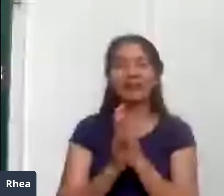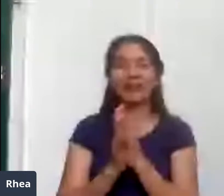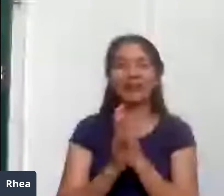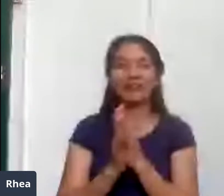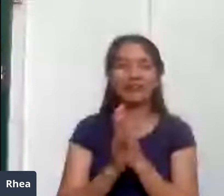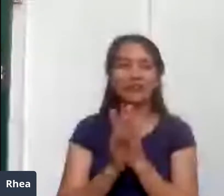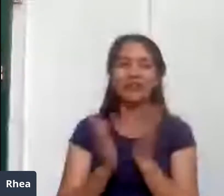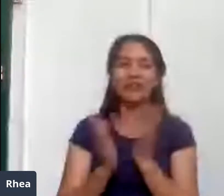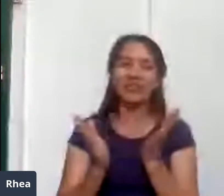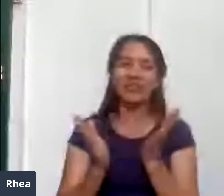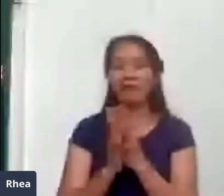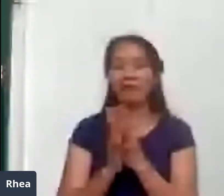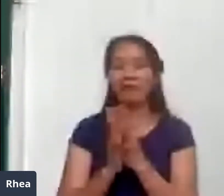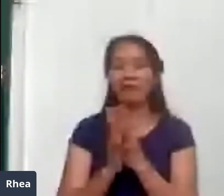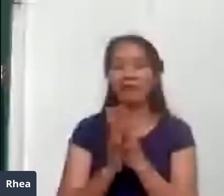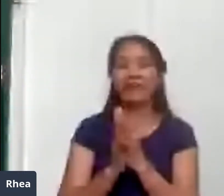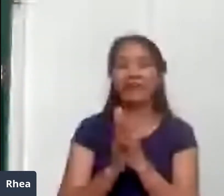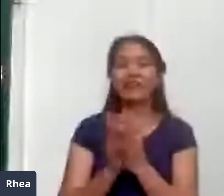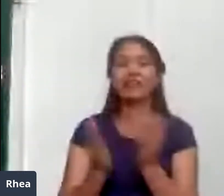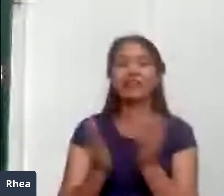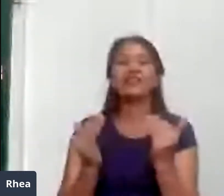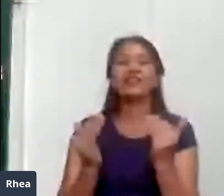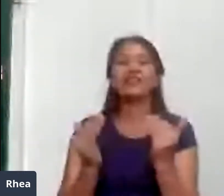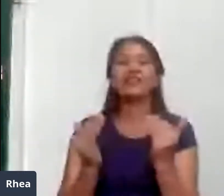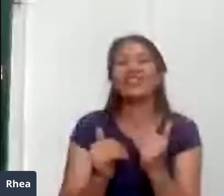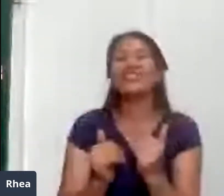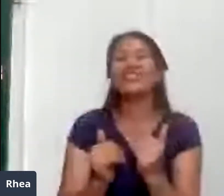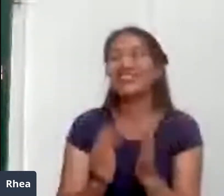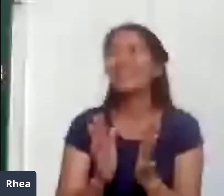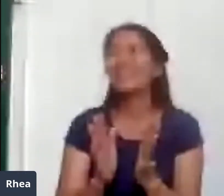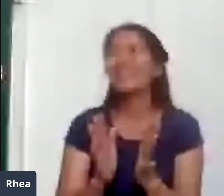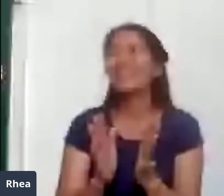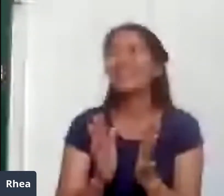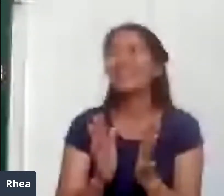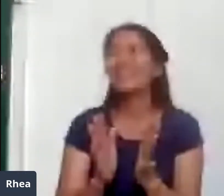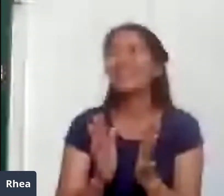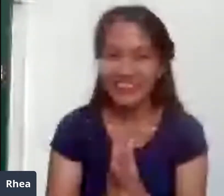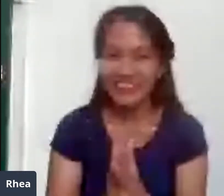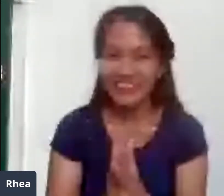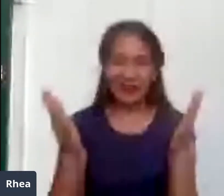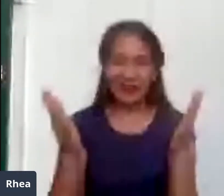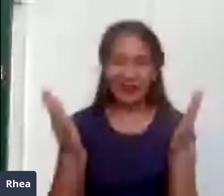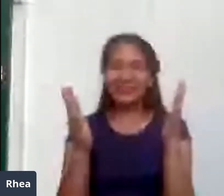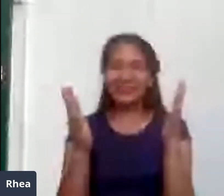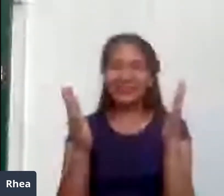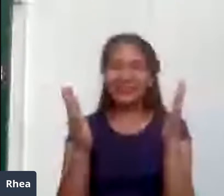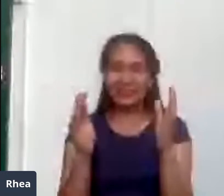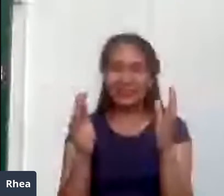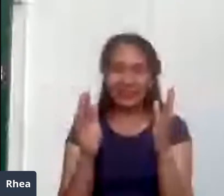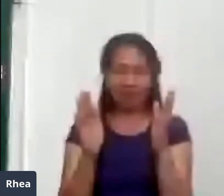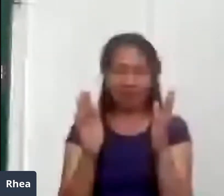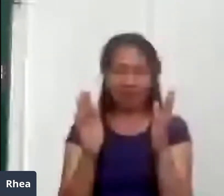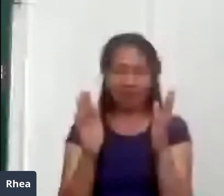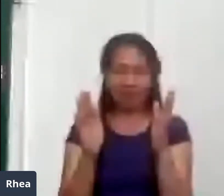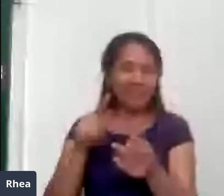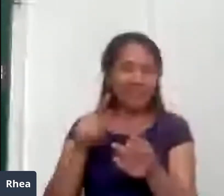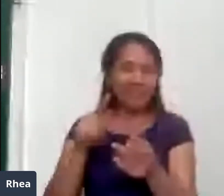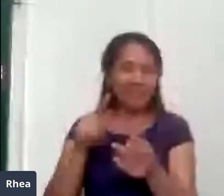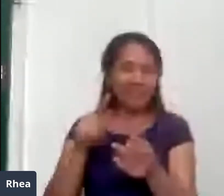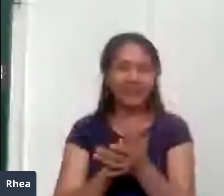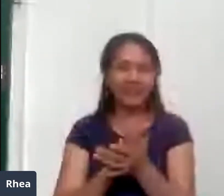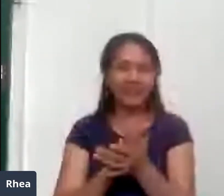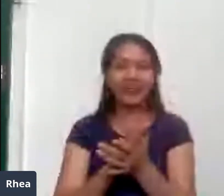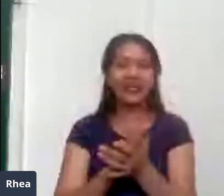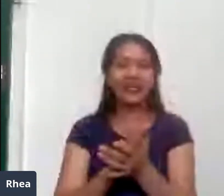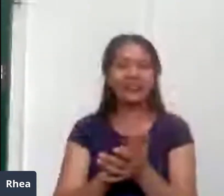nag-cater ng mga deaf students. Baka may kakilala kayong i-enroll. Can do. Okay, the person inside